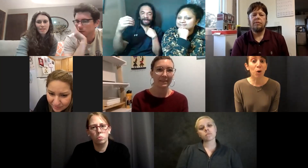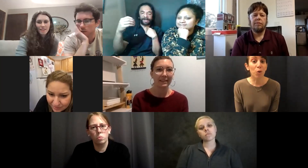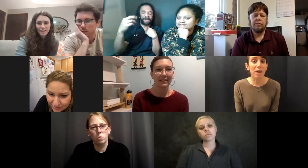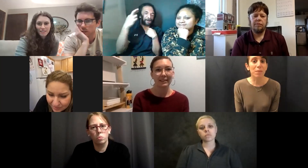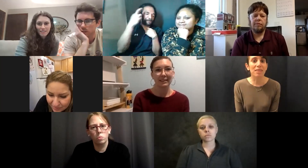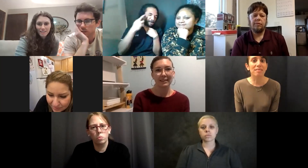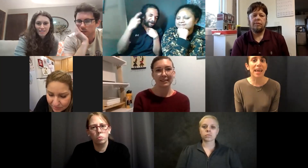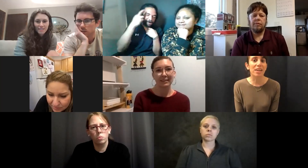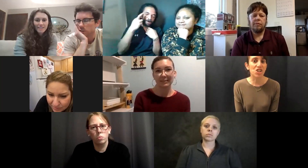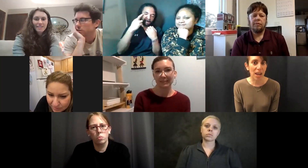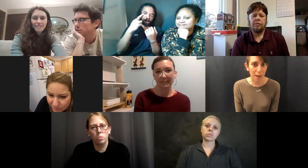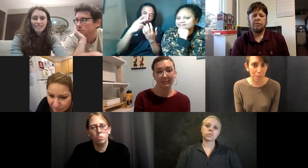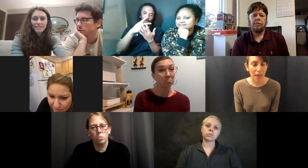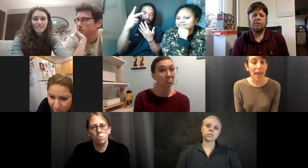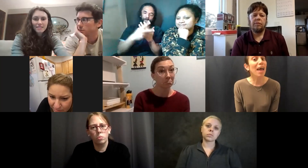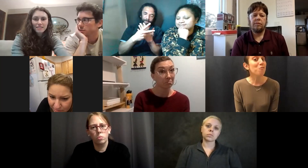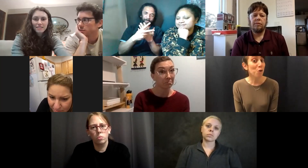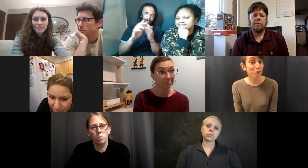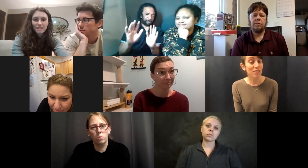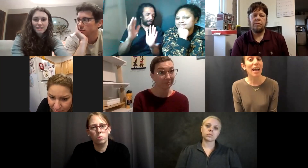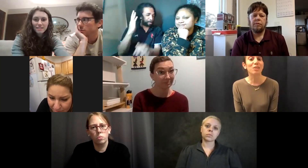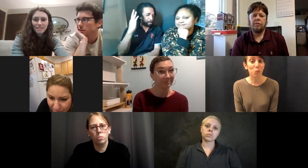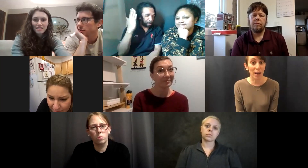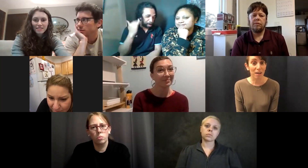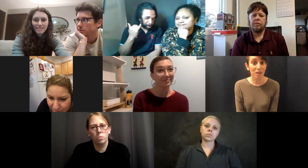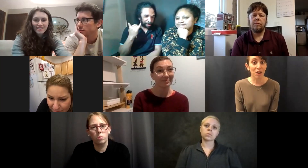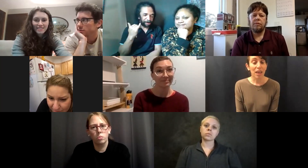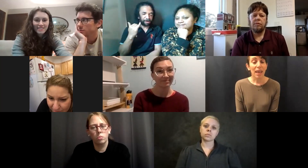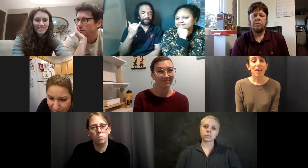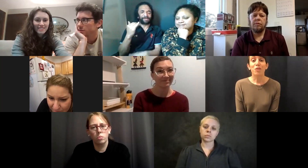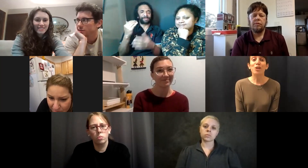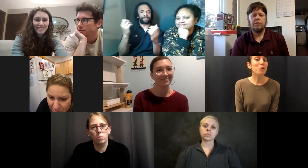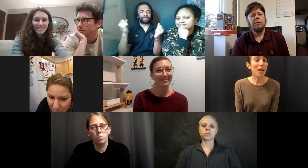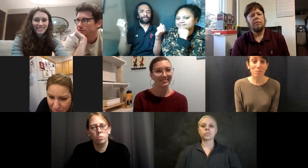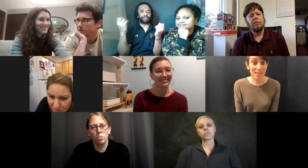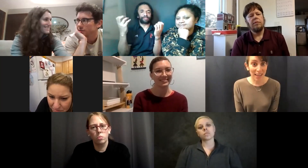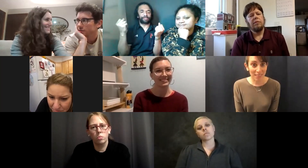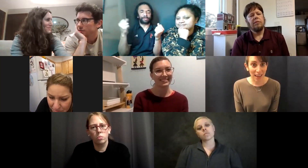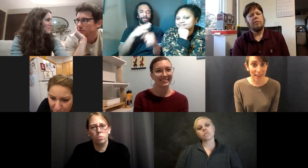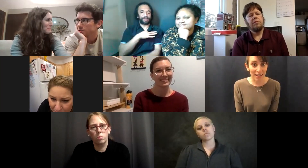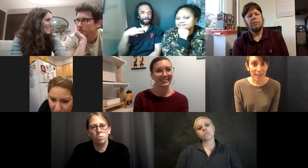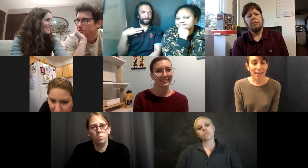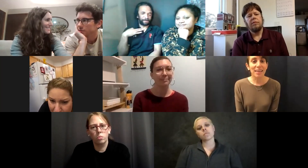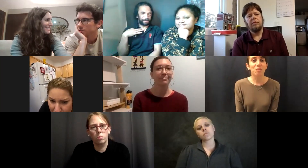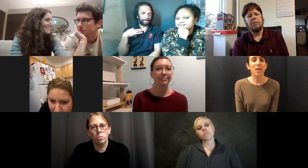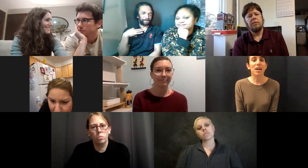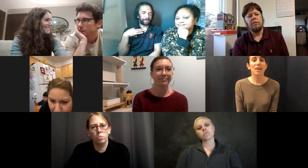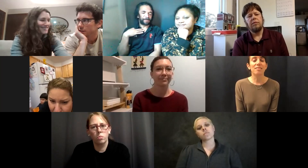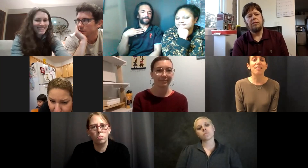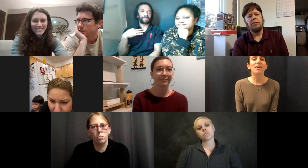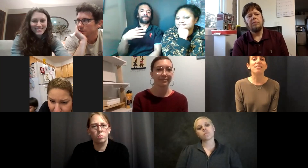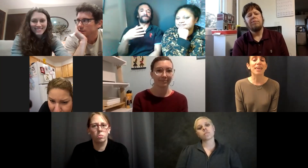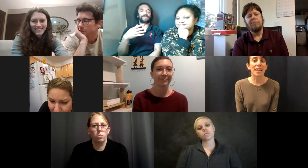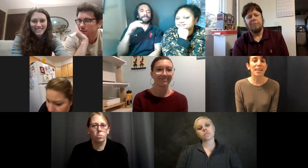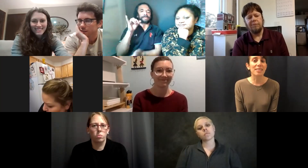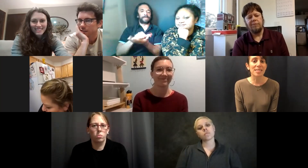PIP program is a champ, and Rosen as well. The reason why I'm saying that is because